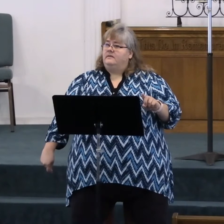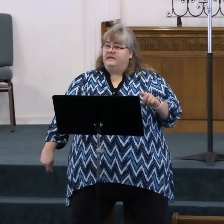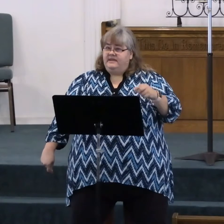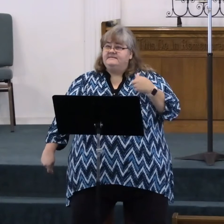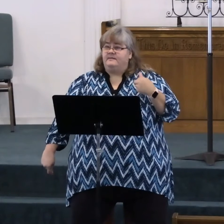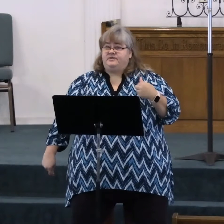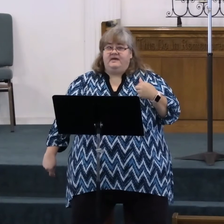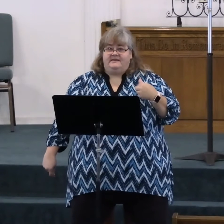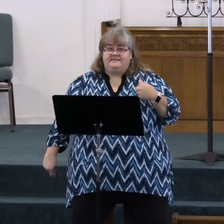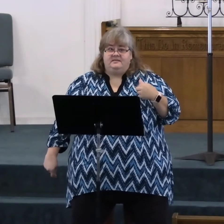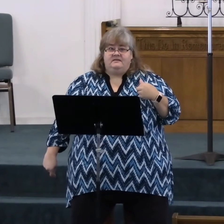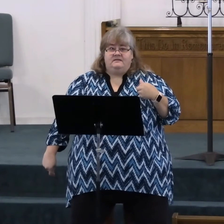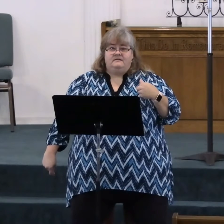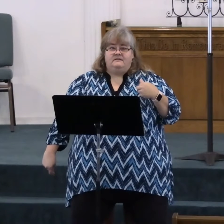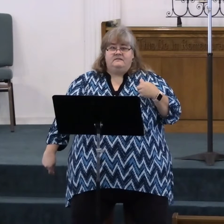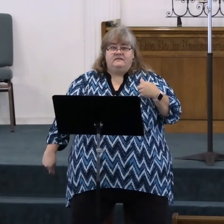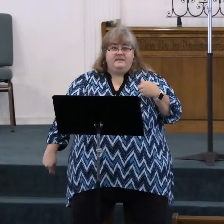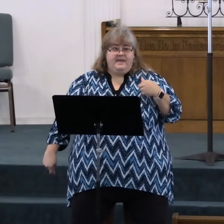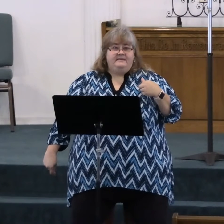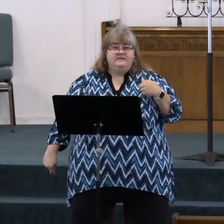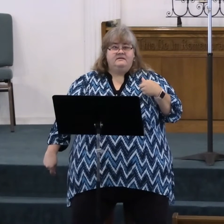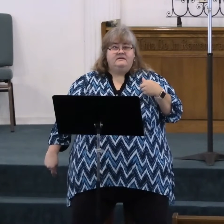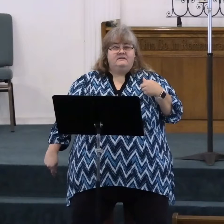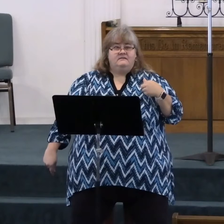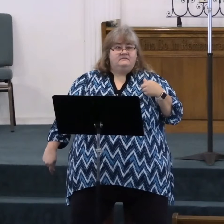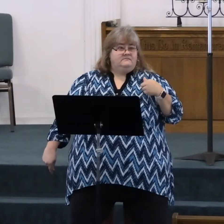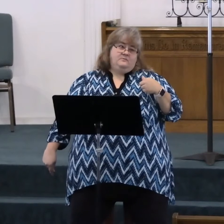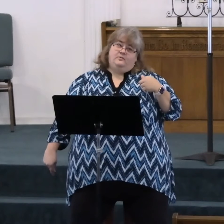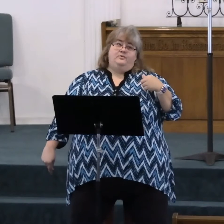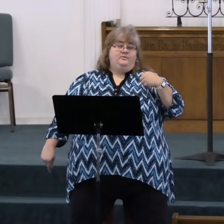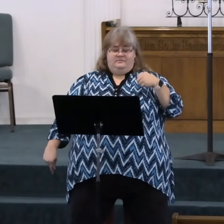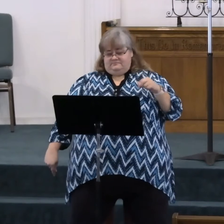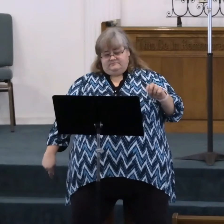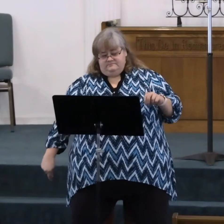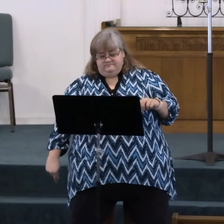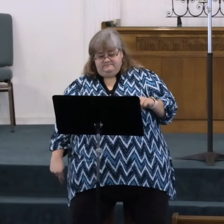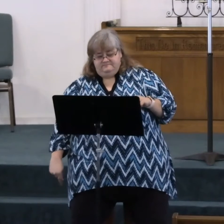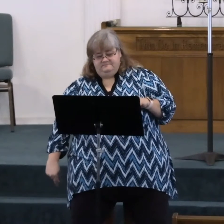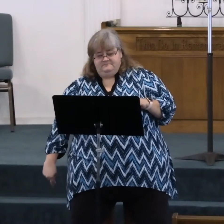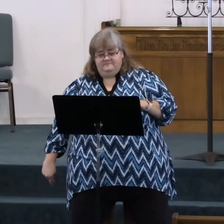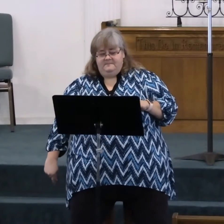It is up to us. Amen? Whew.